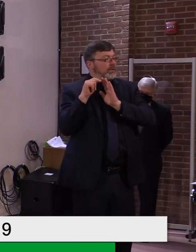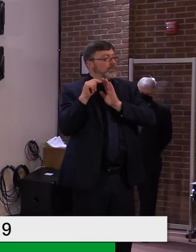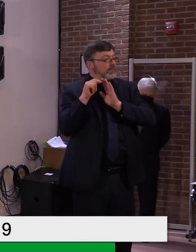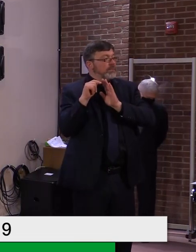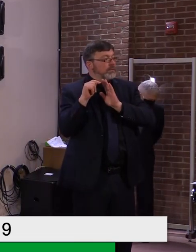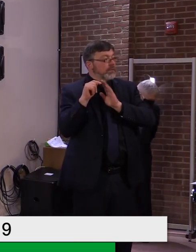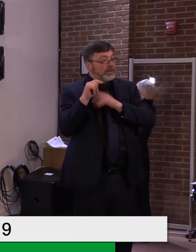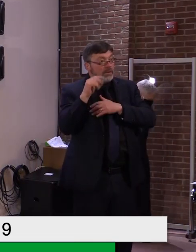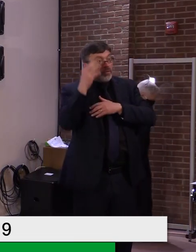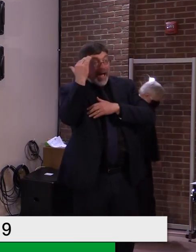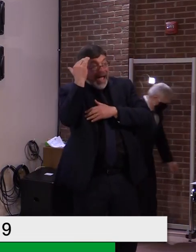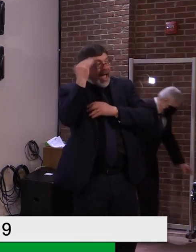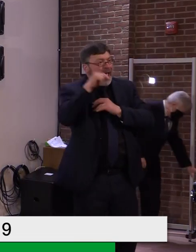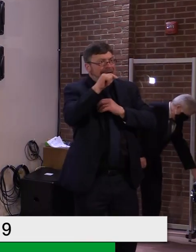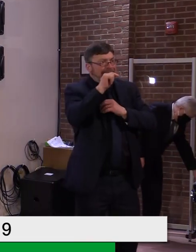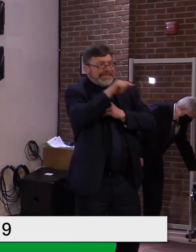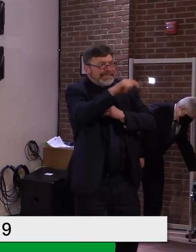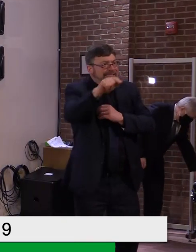reasons.